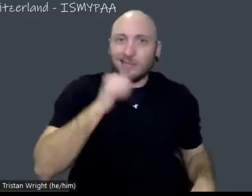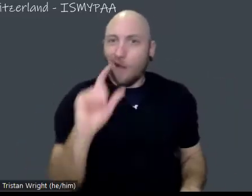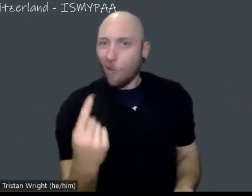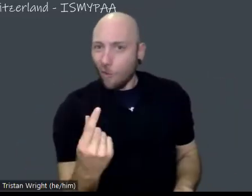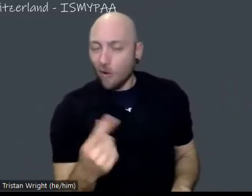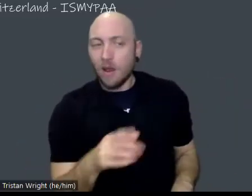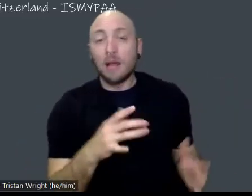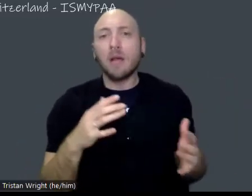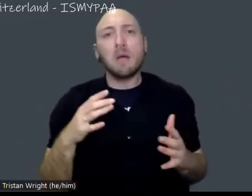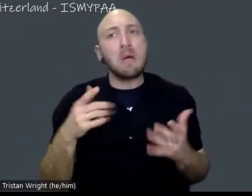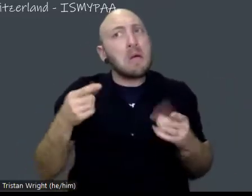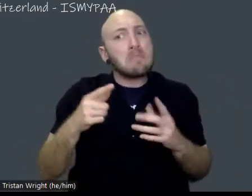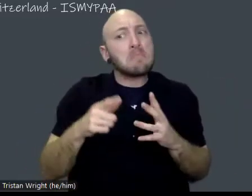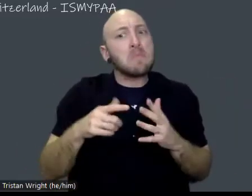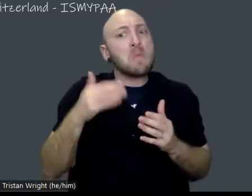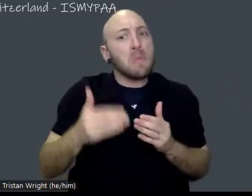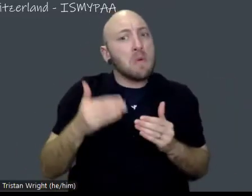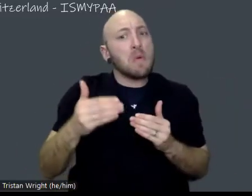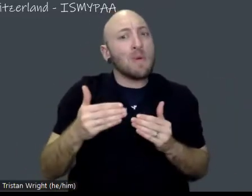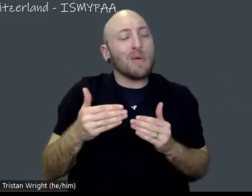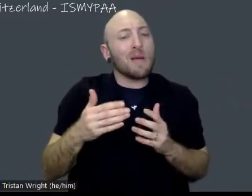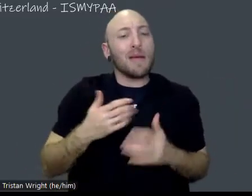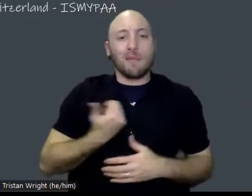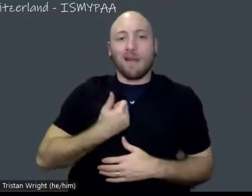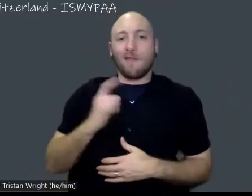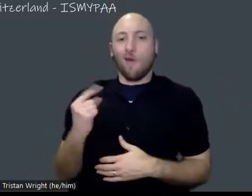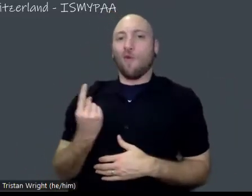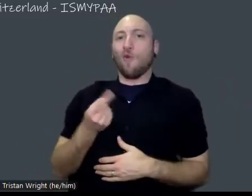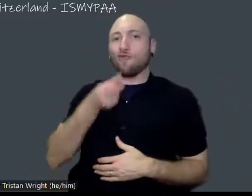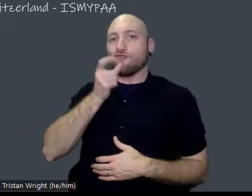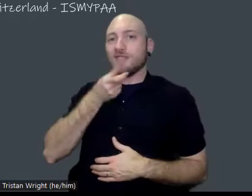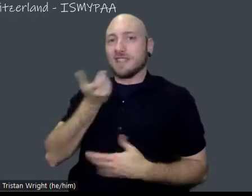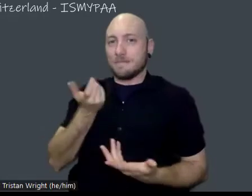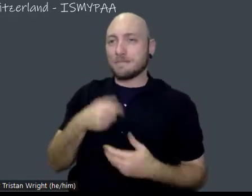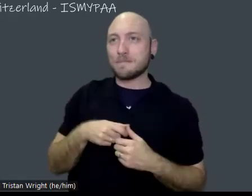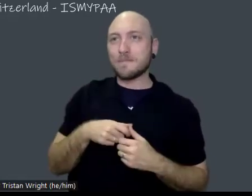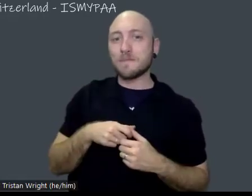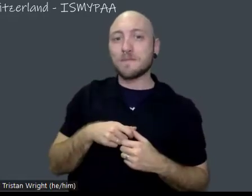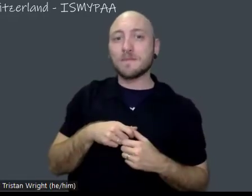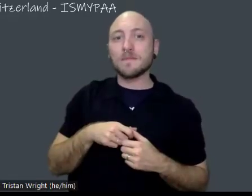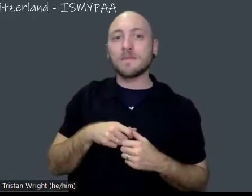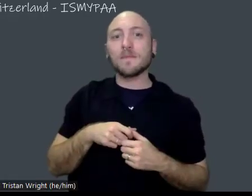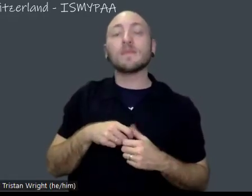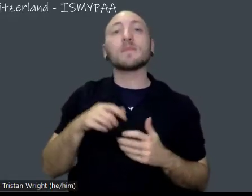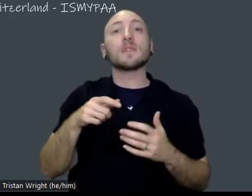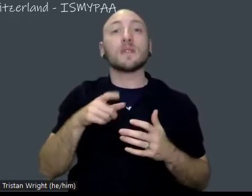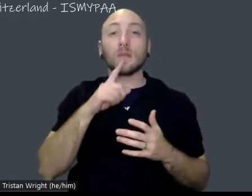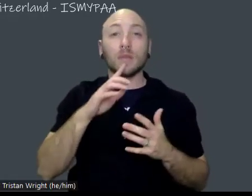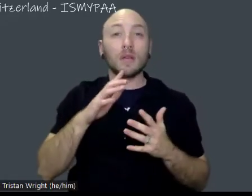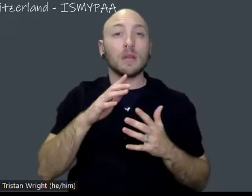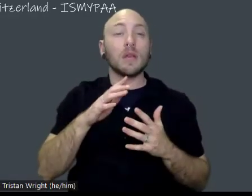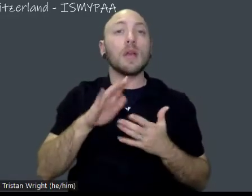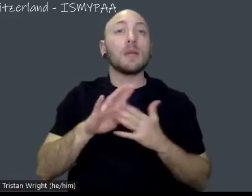the big topic, or the main problem started really when I finished university. I started my first